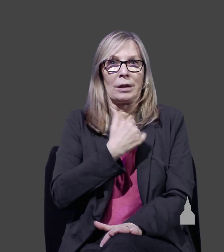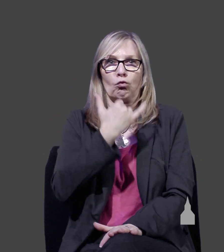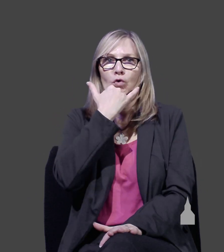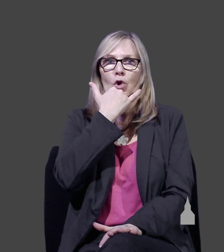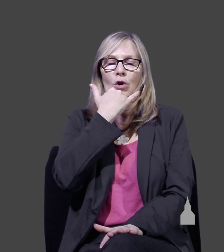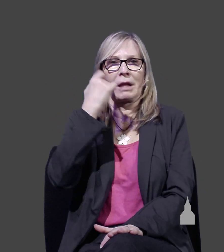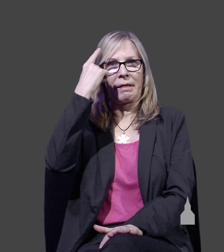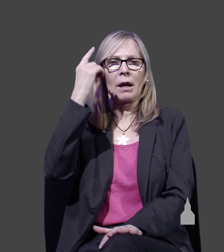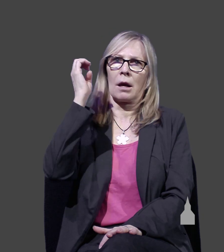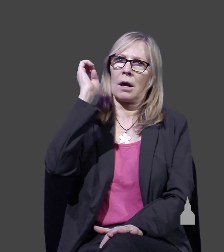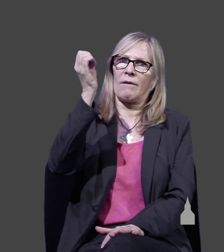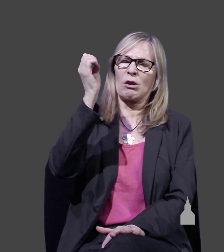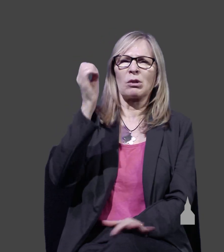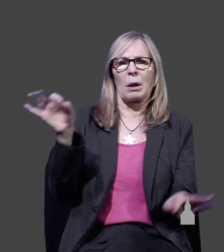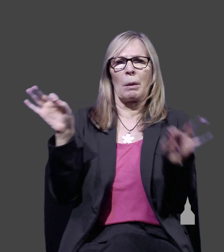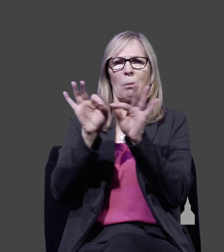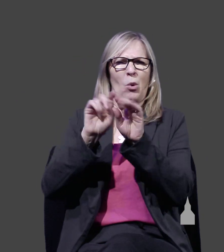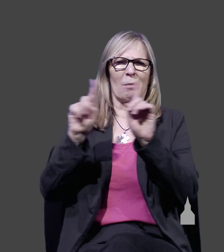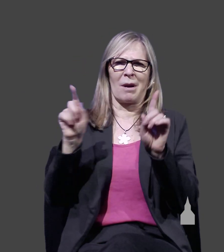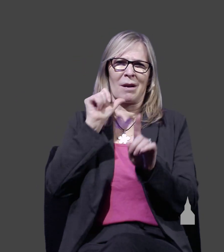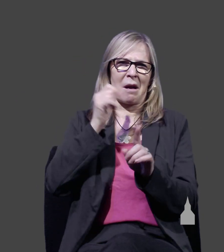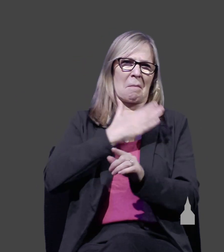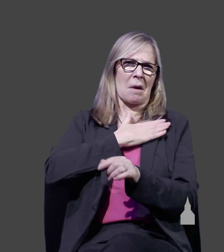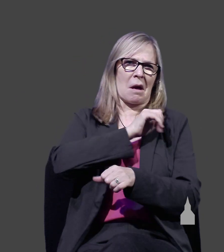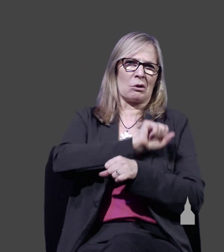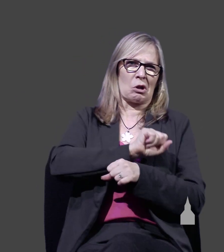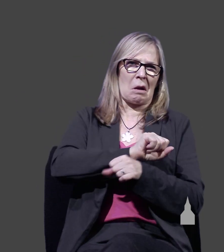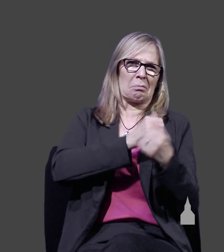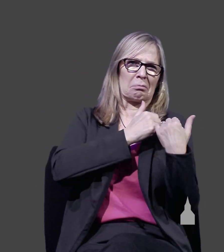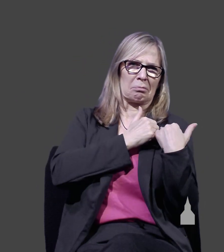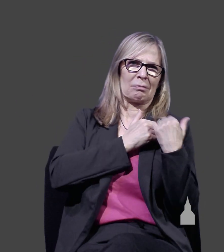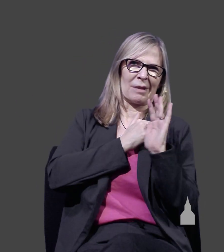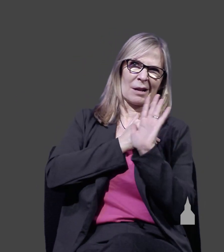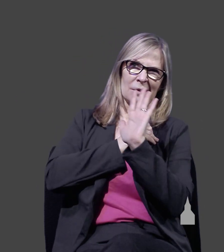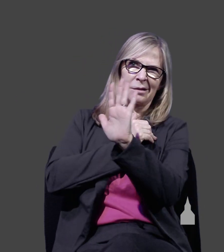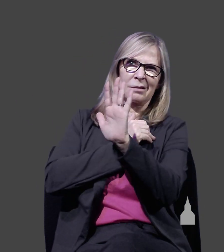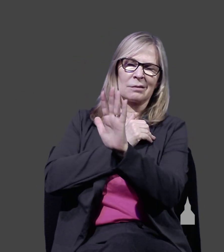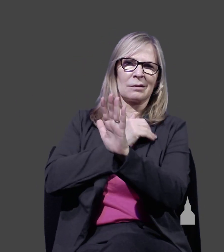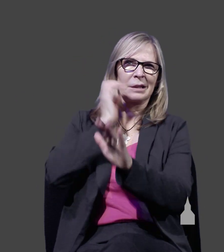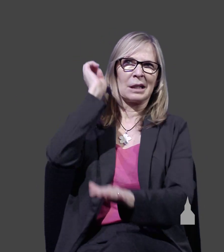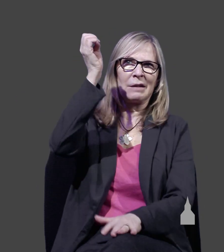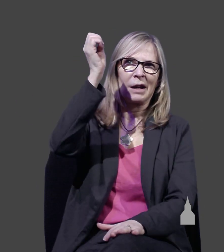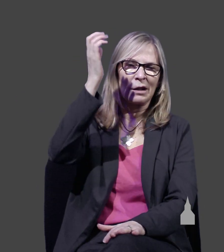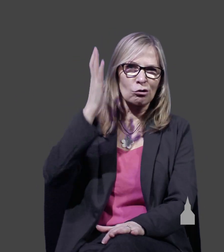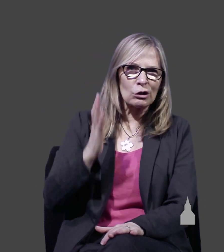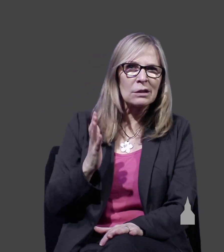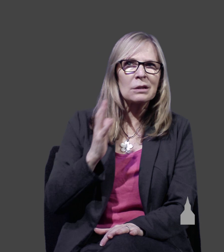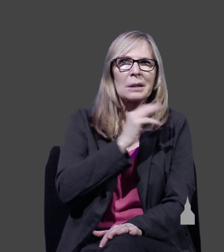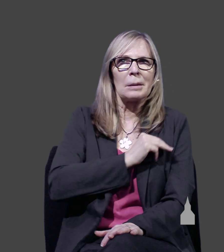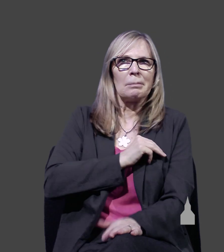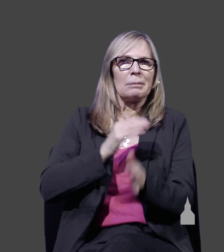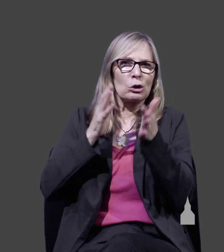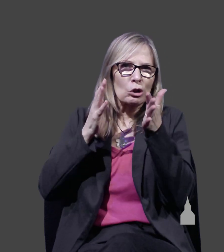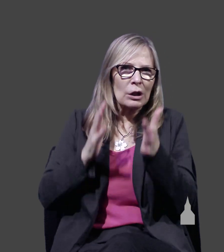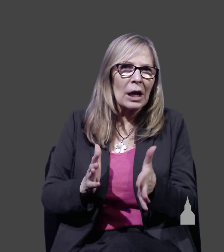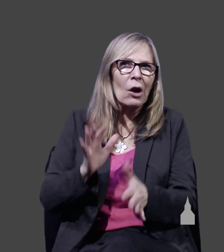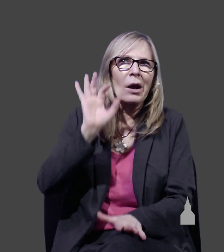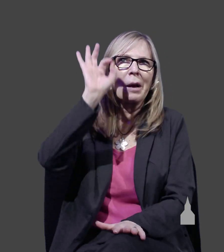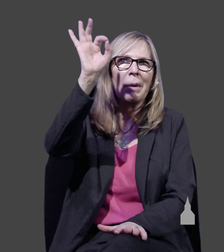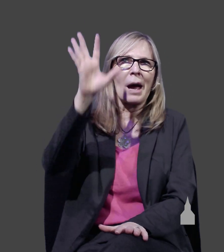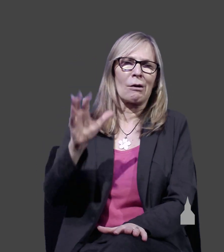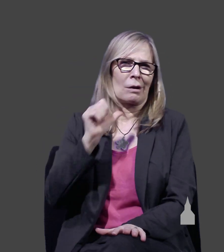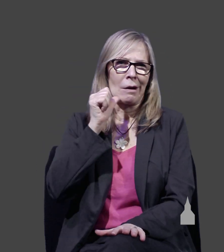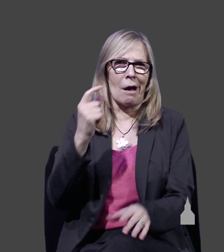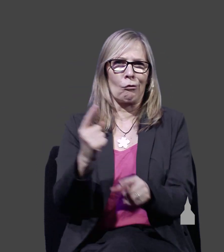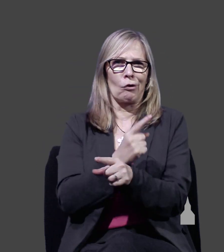well, evangelism is important, but that's the job of the evangelists or the missionaries or the pastors, not just the regular people like me.